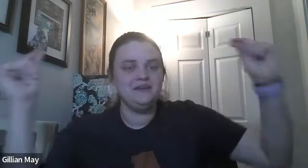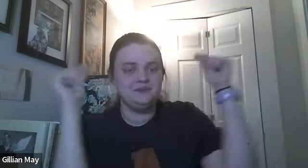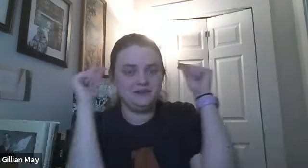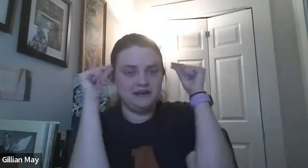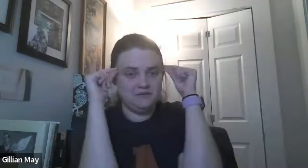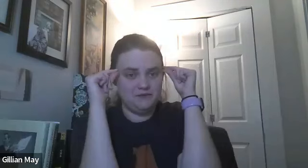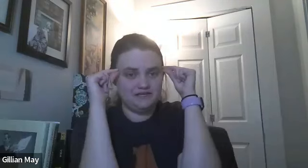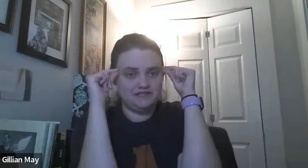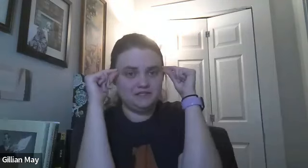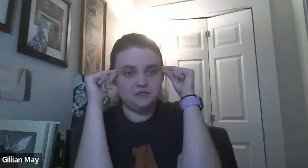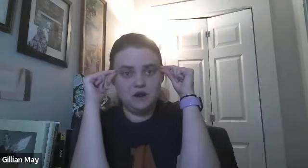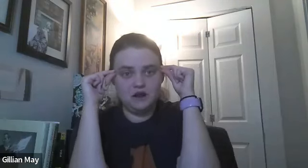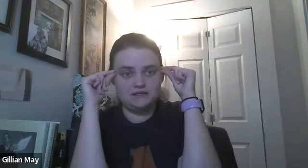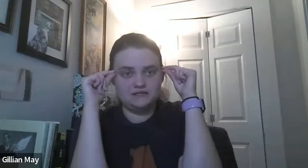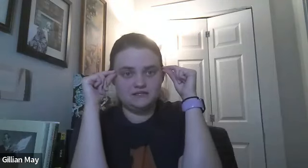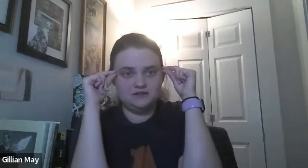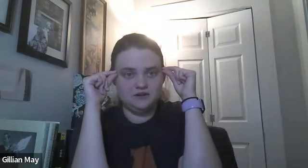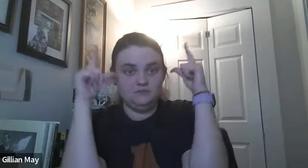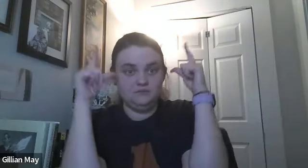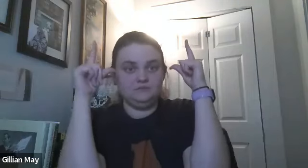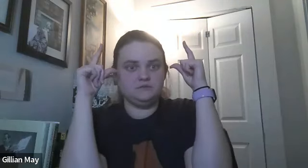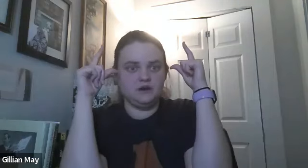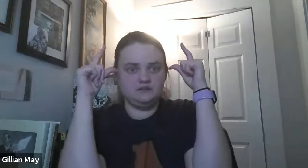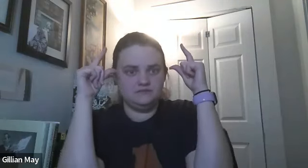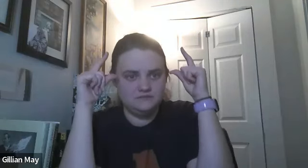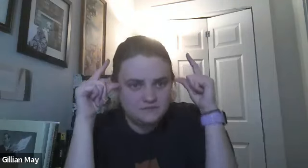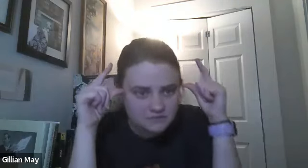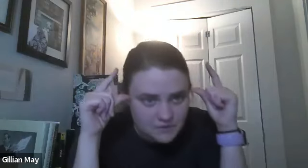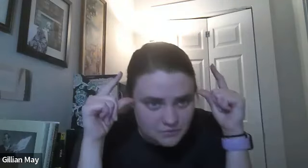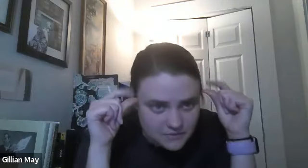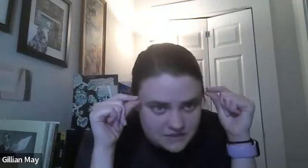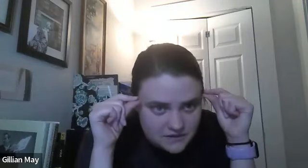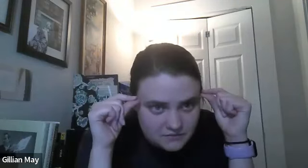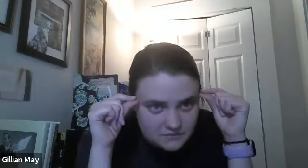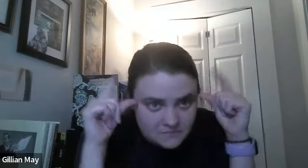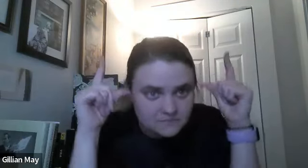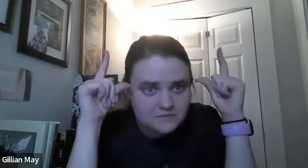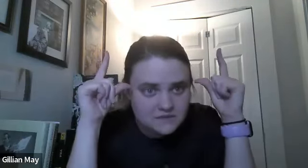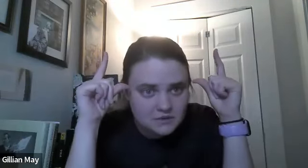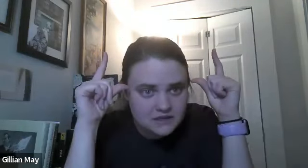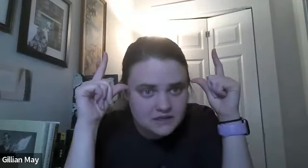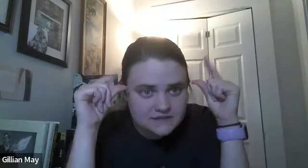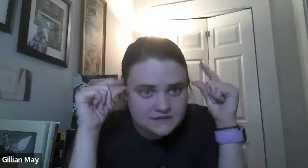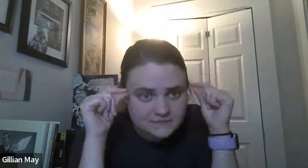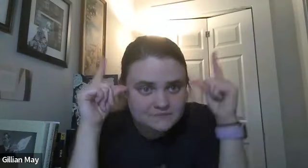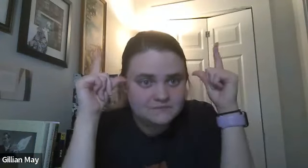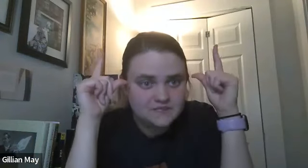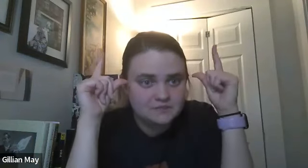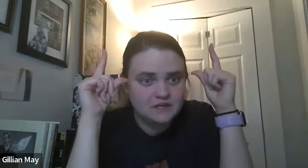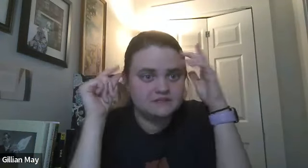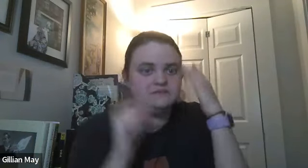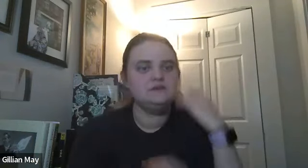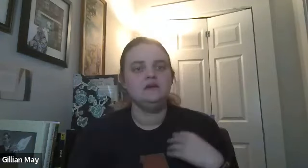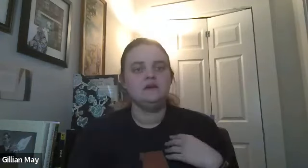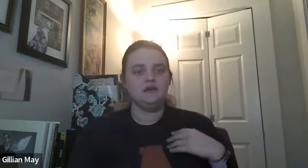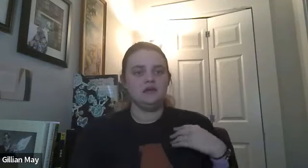You're going to have them next to your eyes and you're going to go surprise. Let me bring myself down. Surprise. Surprise. And